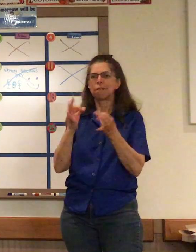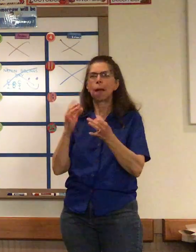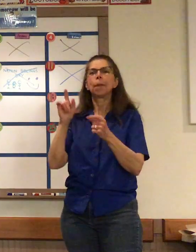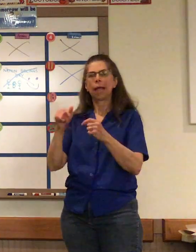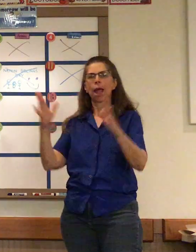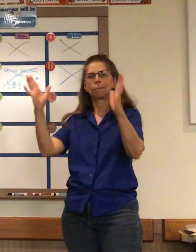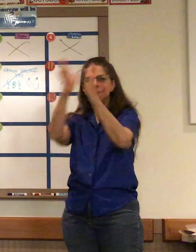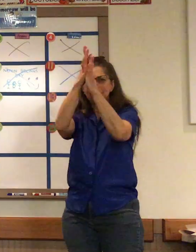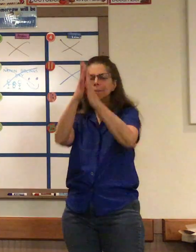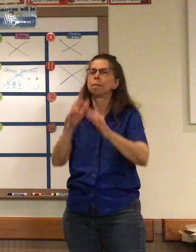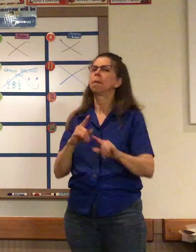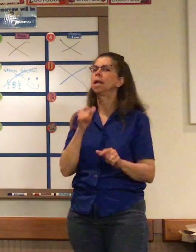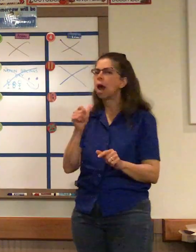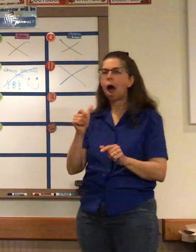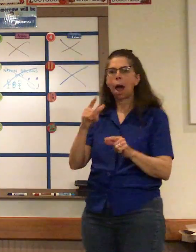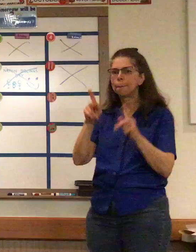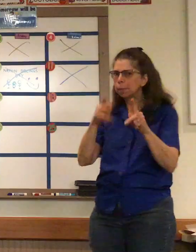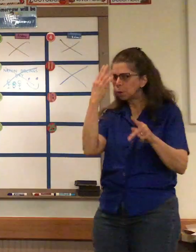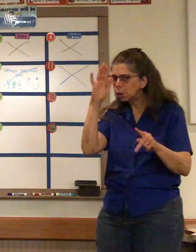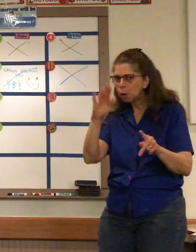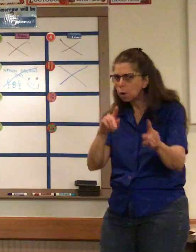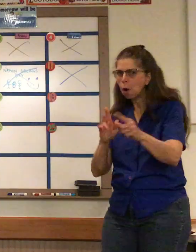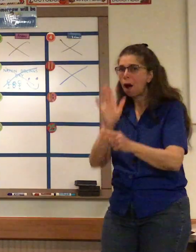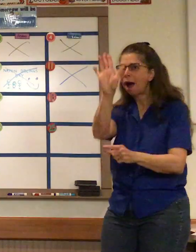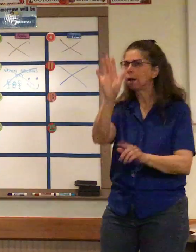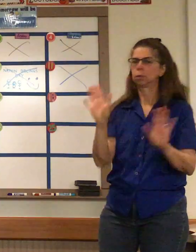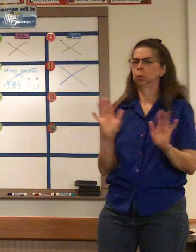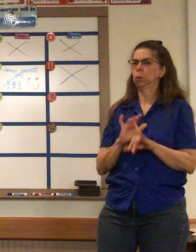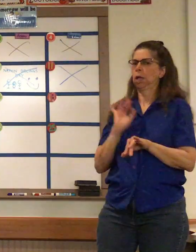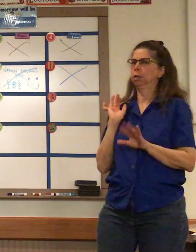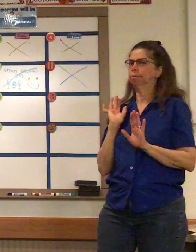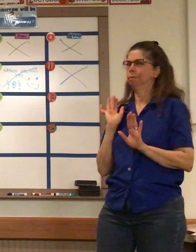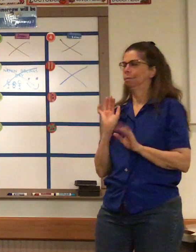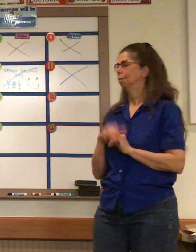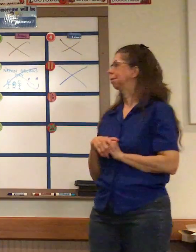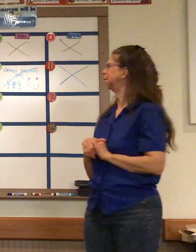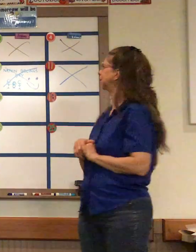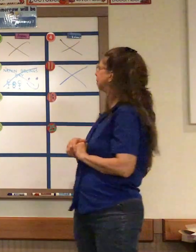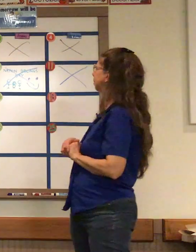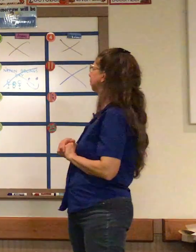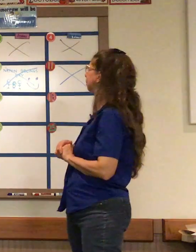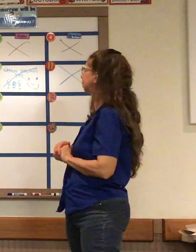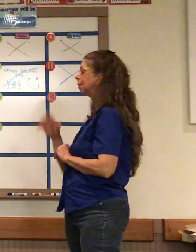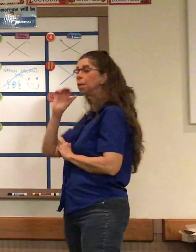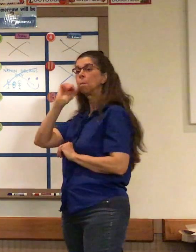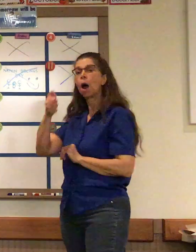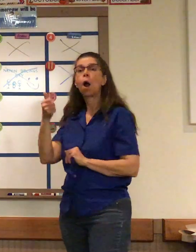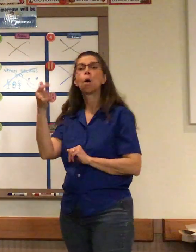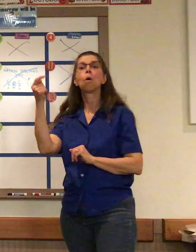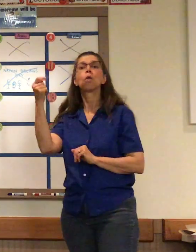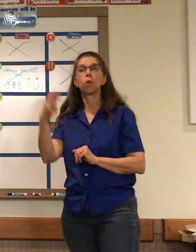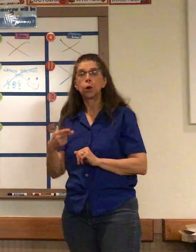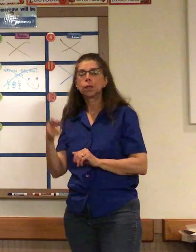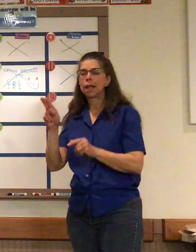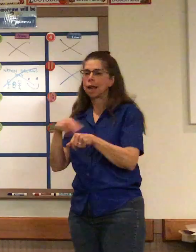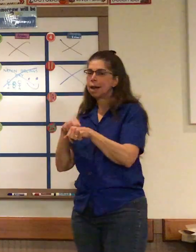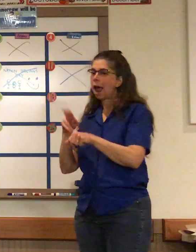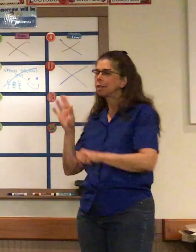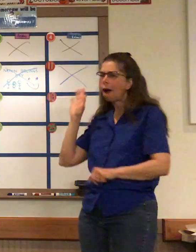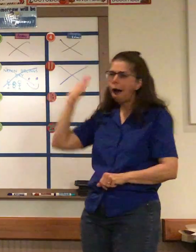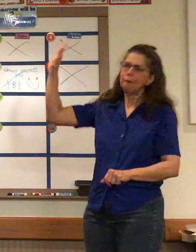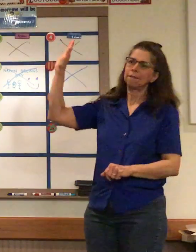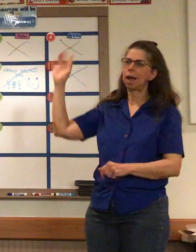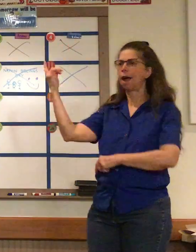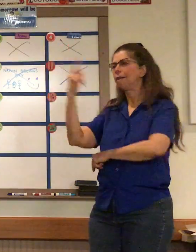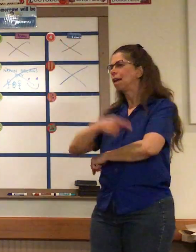high five your family, but just don't high five any strangers. All right, so tomorrow will be Thursday, National High Five Day, and that